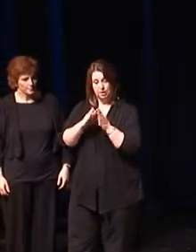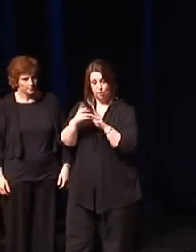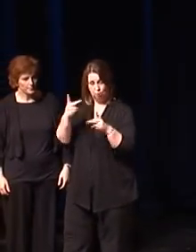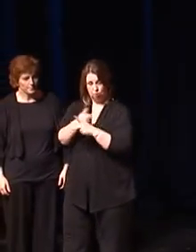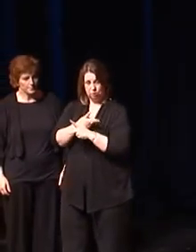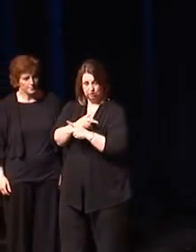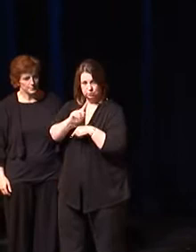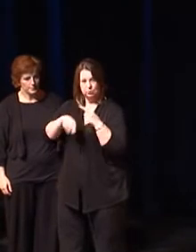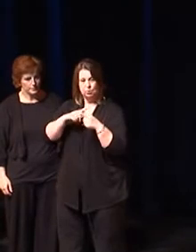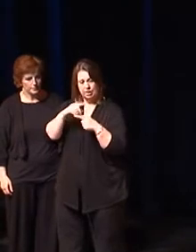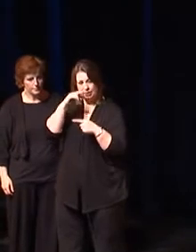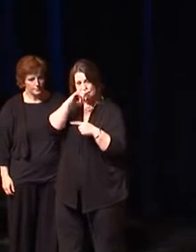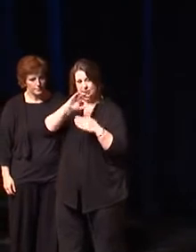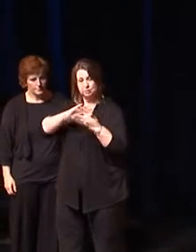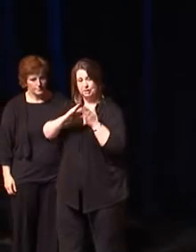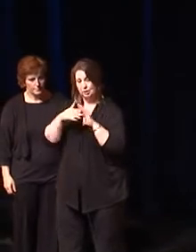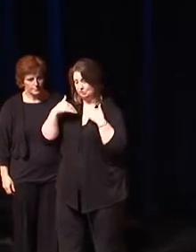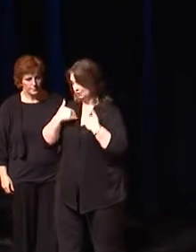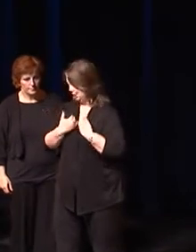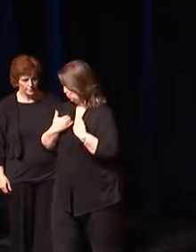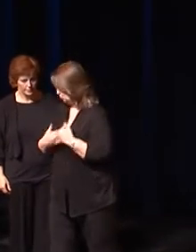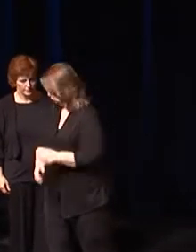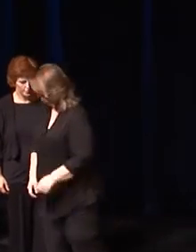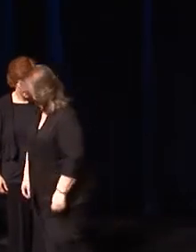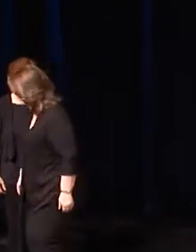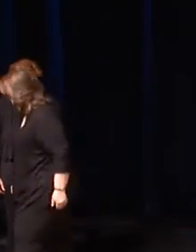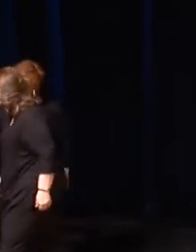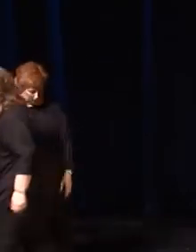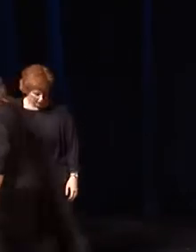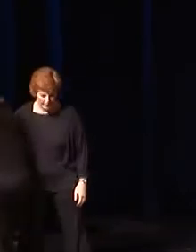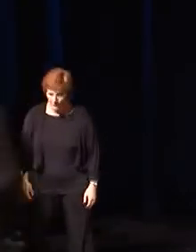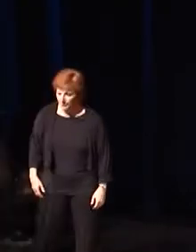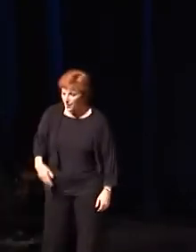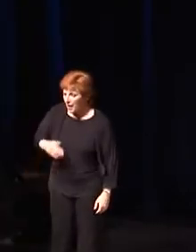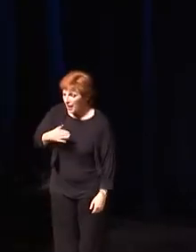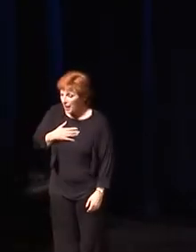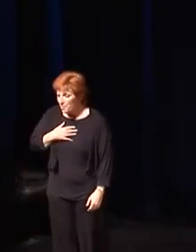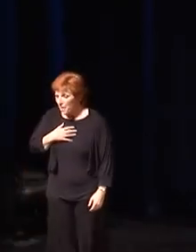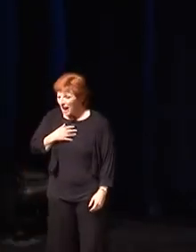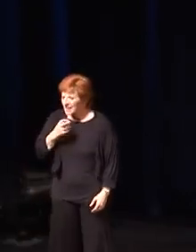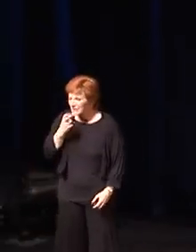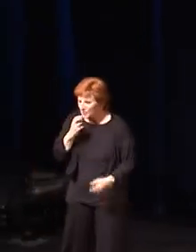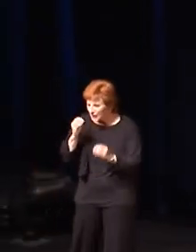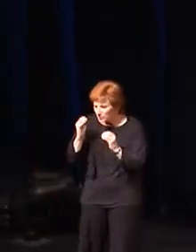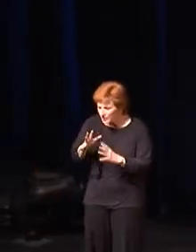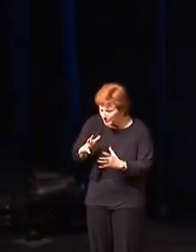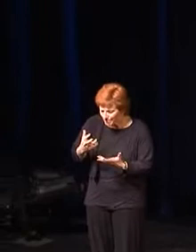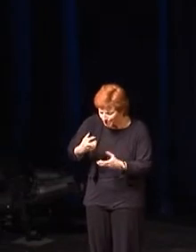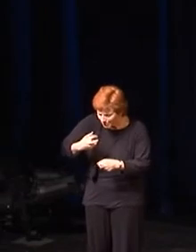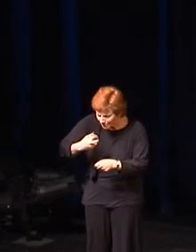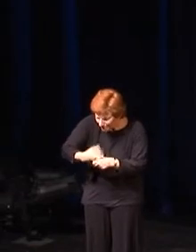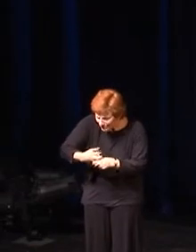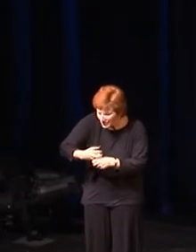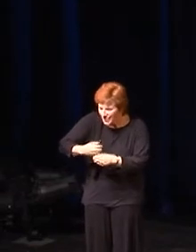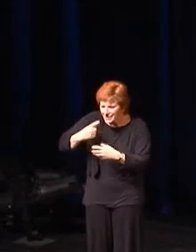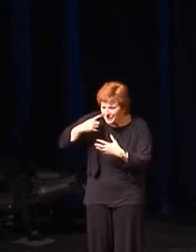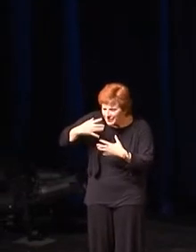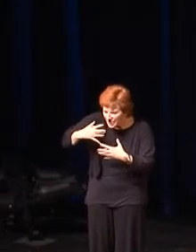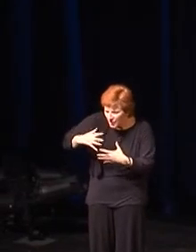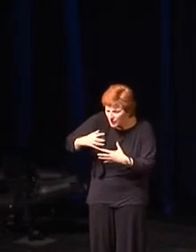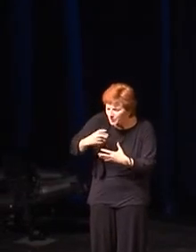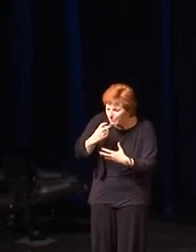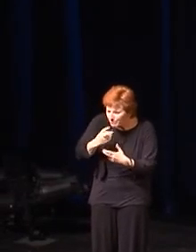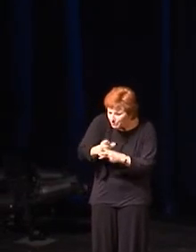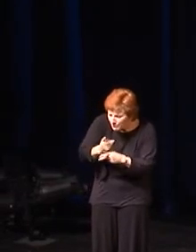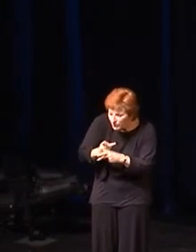kid gets tired. My speech teacher would slowly enunciate hard consonant sounds. So you